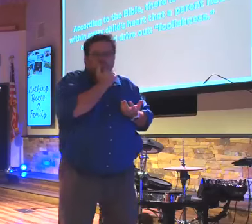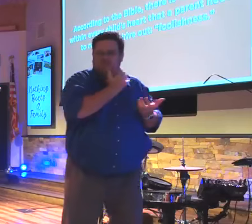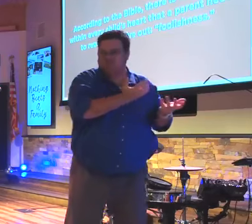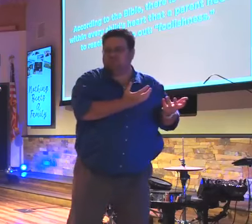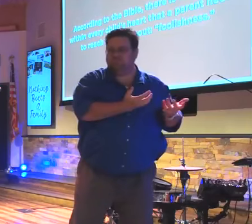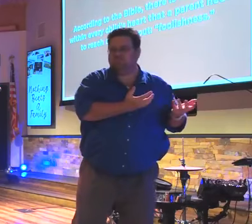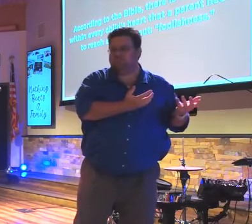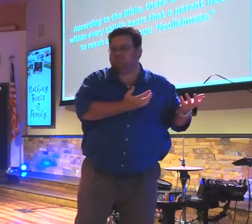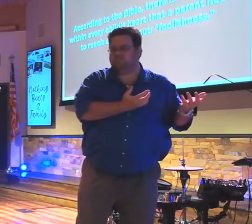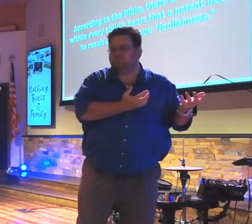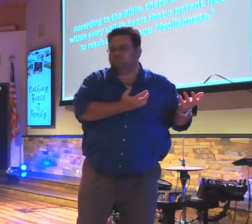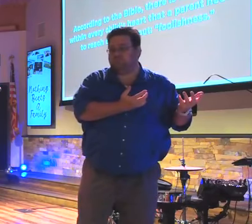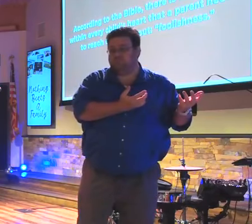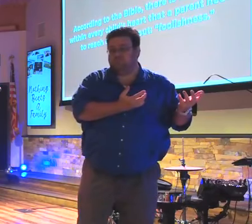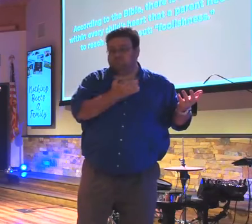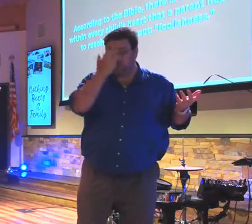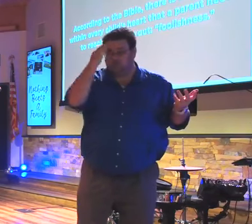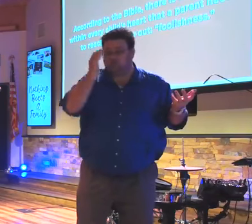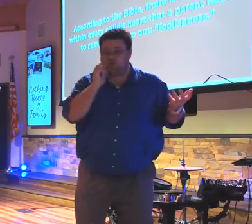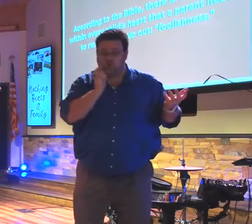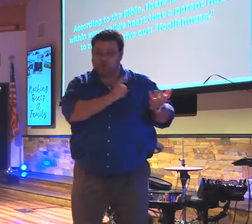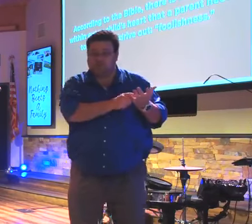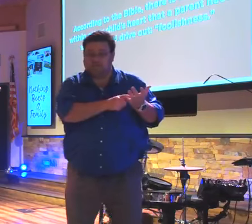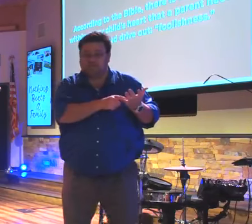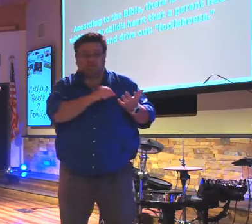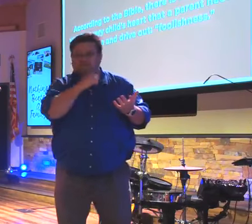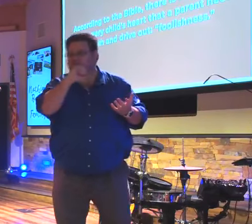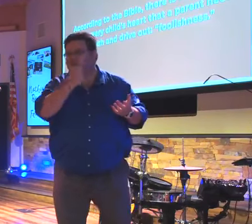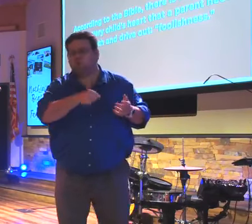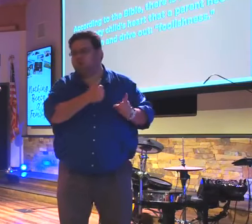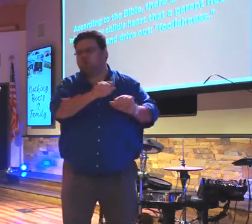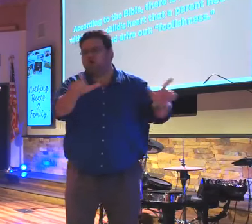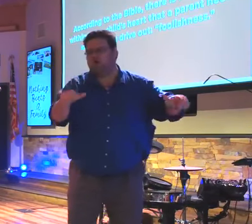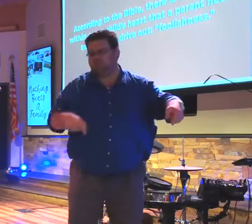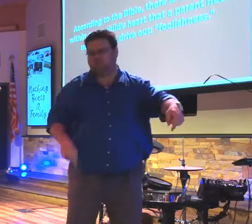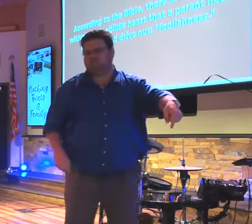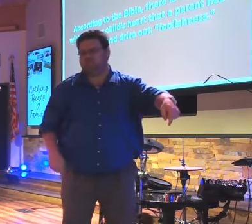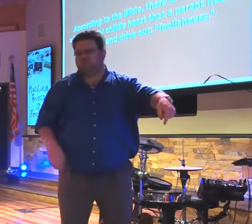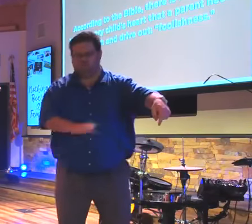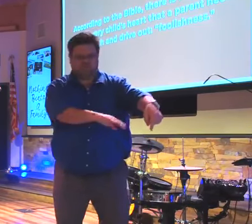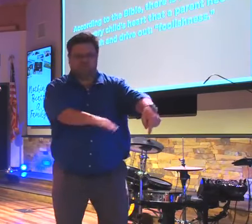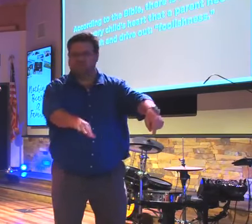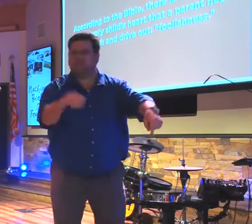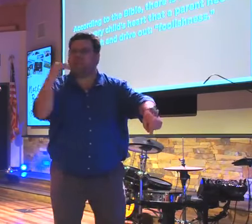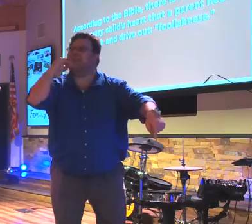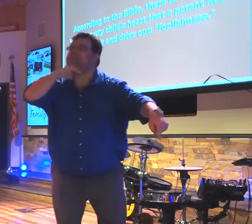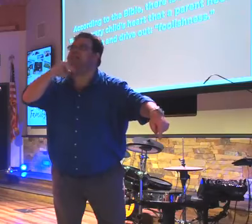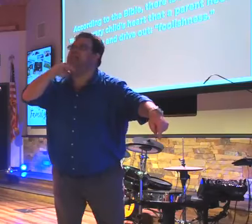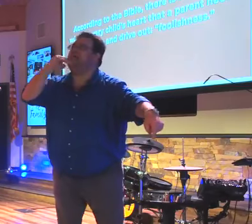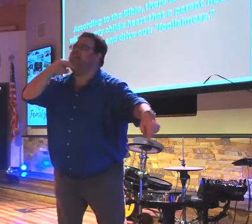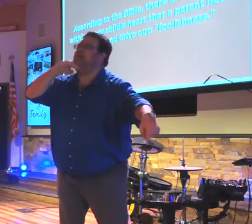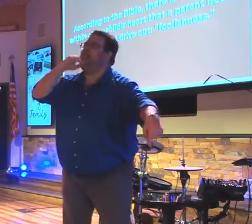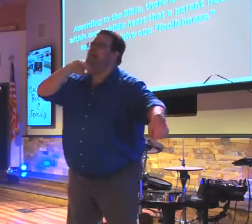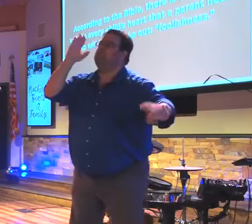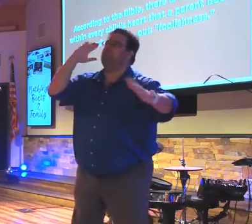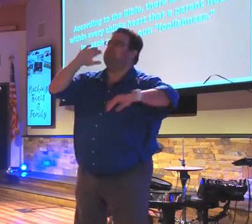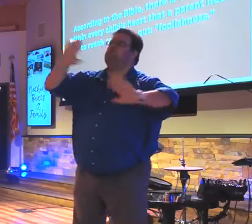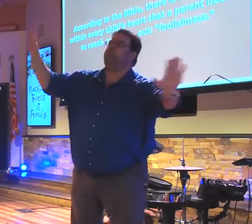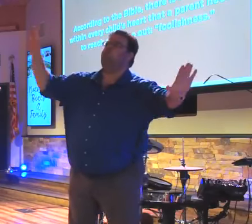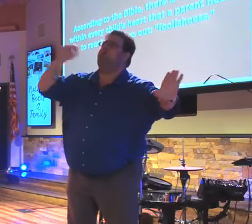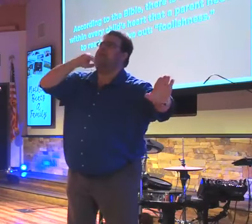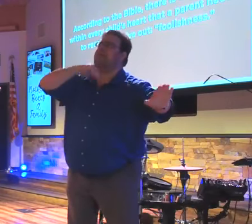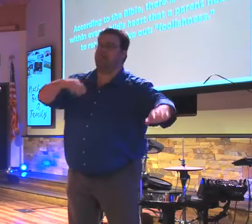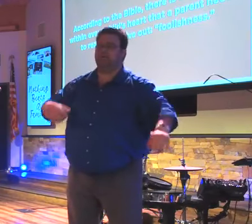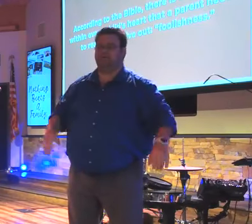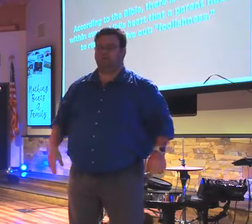Have you noticed that? Like, they don't have to be very old at all before they'll lie to get out of trouble.